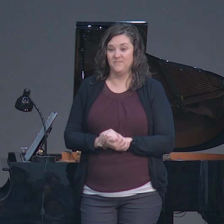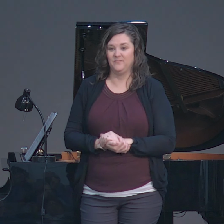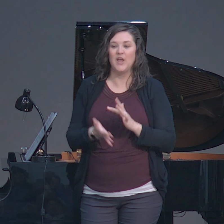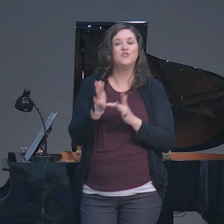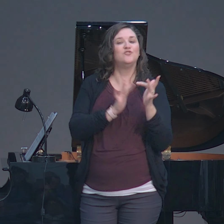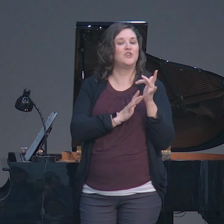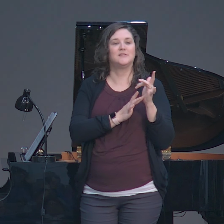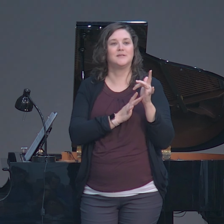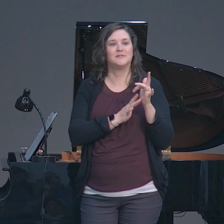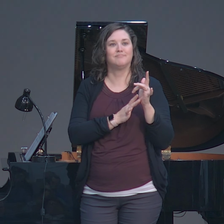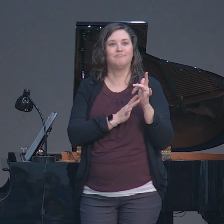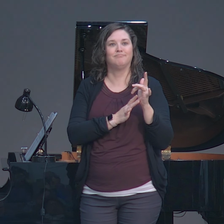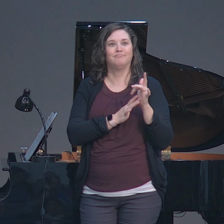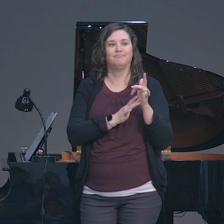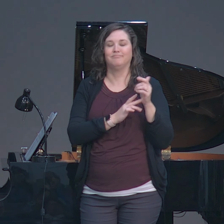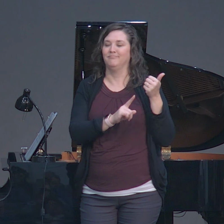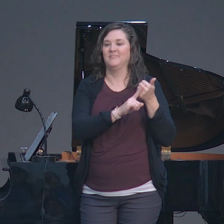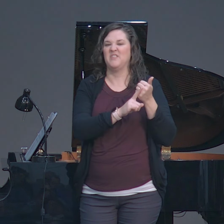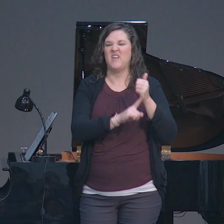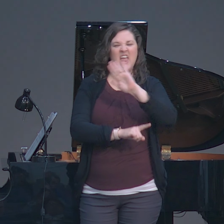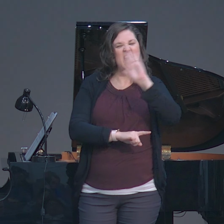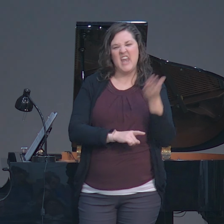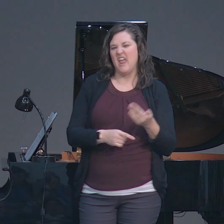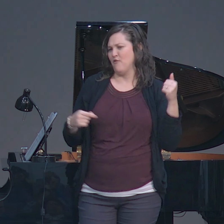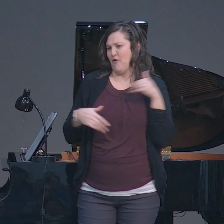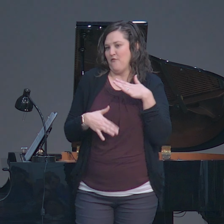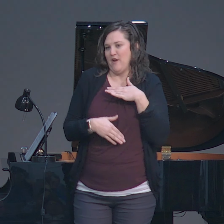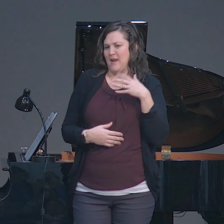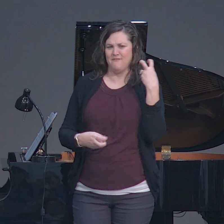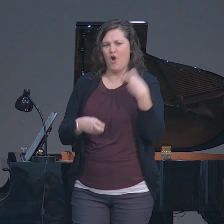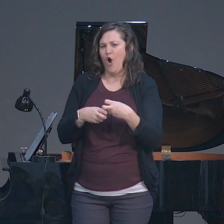Jesus is never afraid of a difficult question.